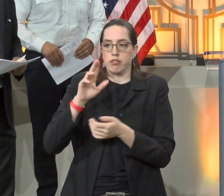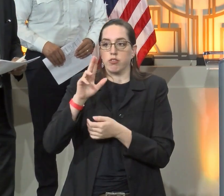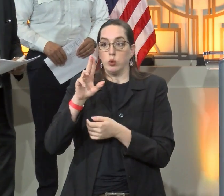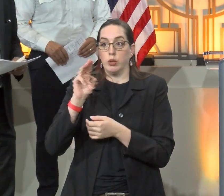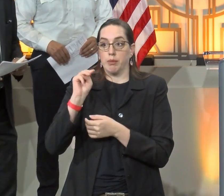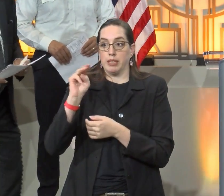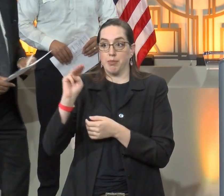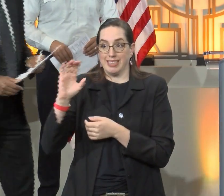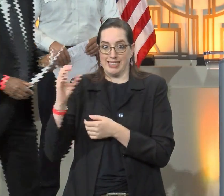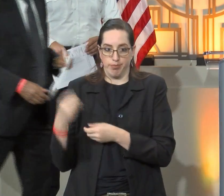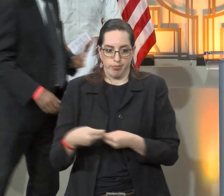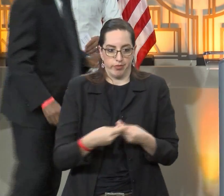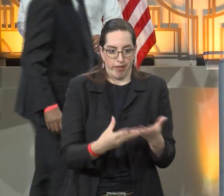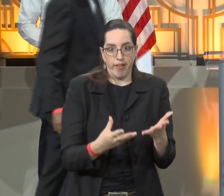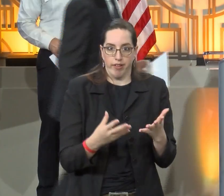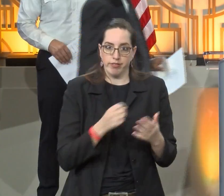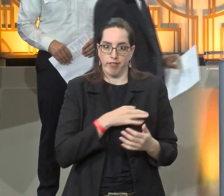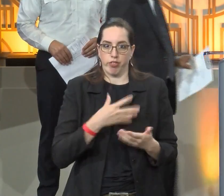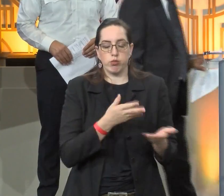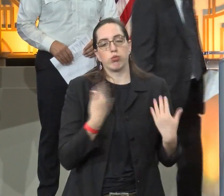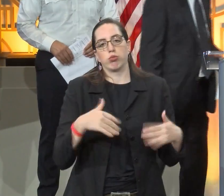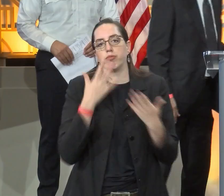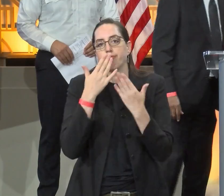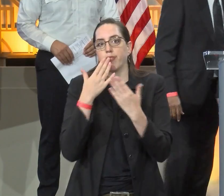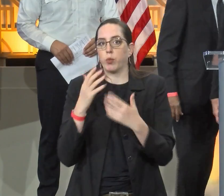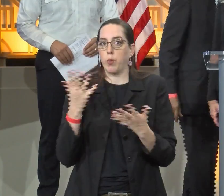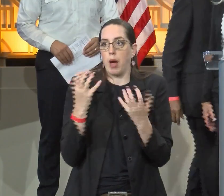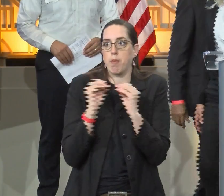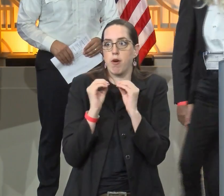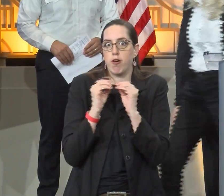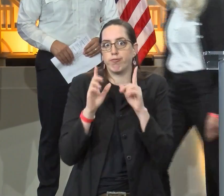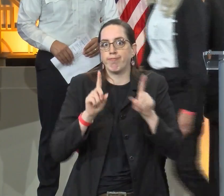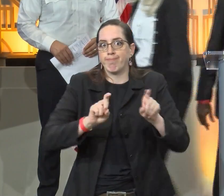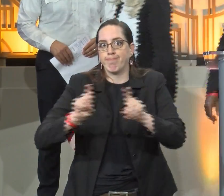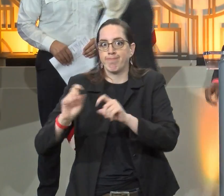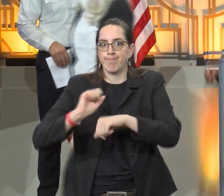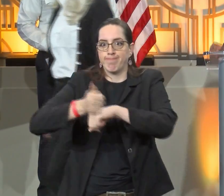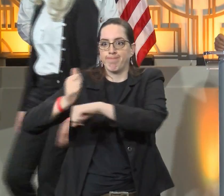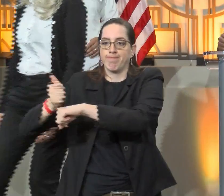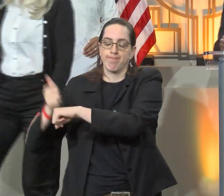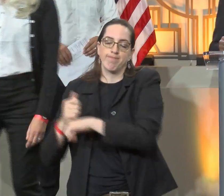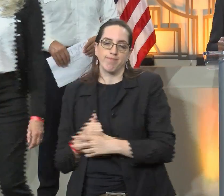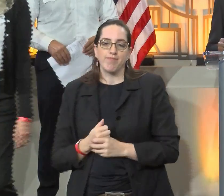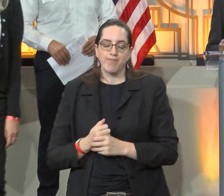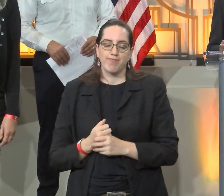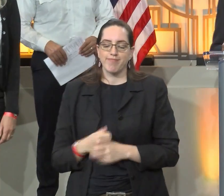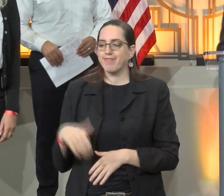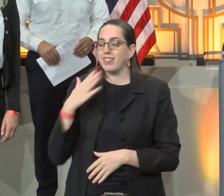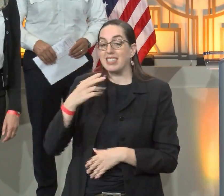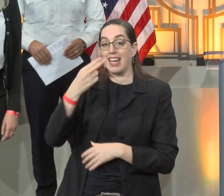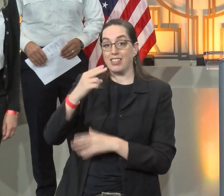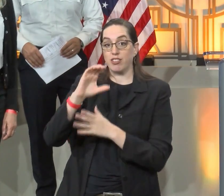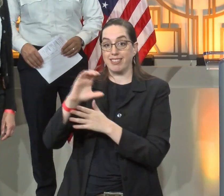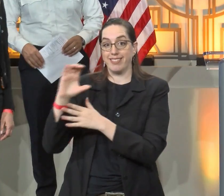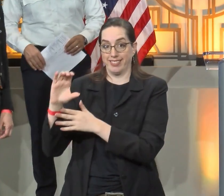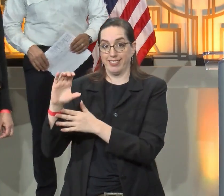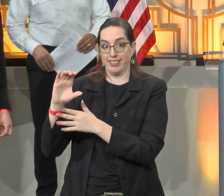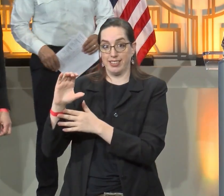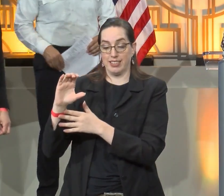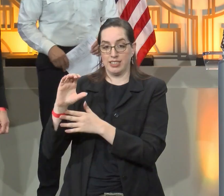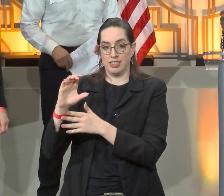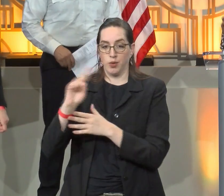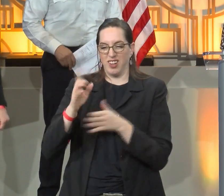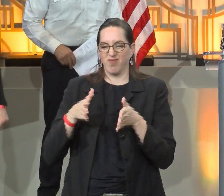UMMC. Thank you, Mayor. I look forward to having more sites too. Thank you, and that's the HCC